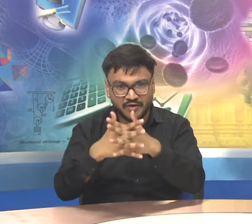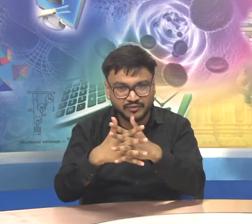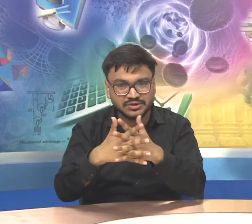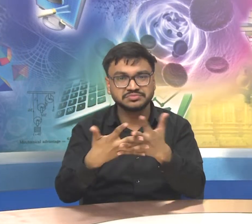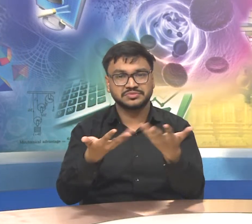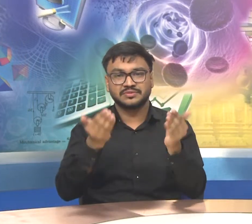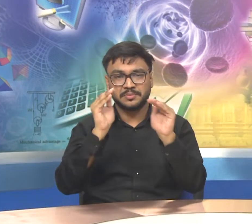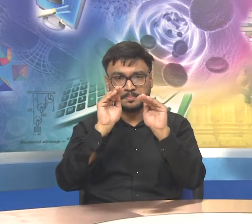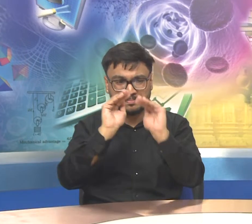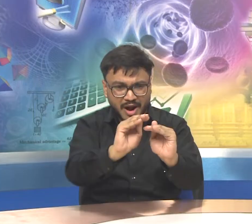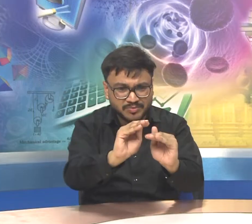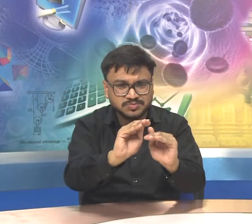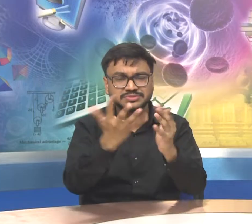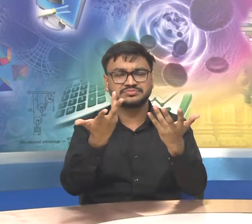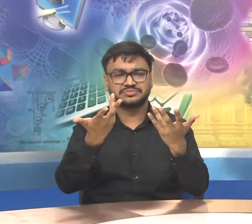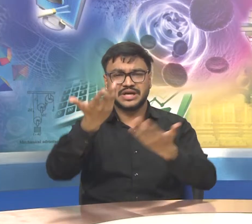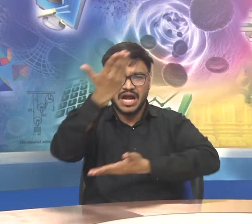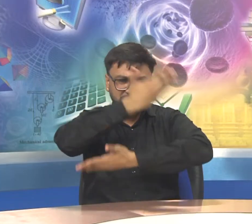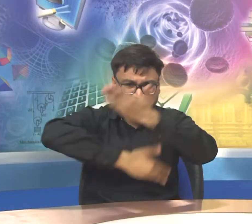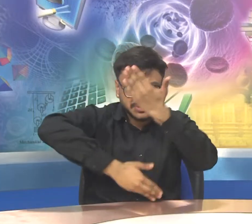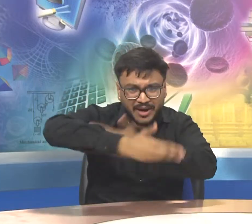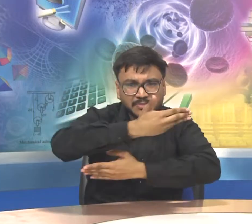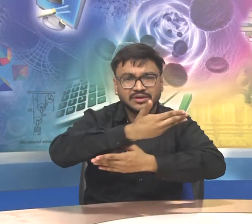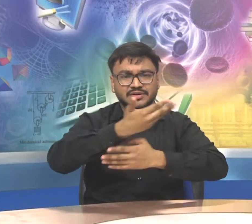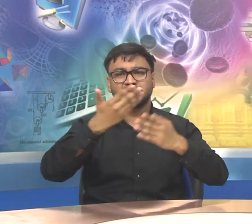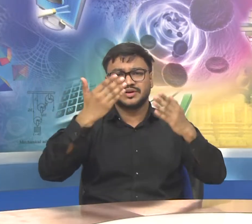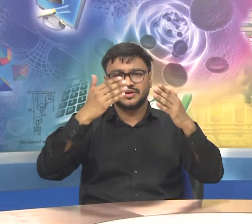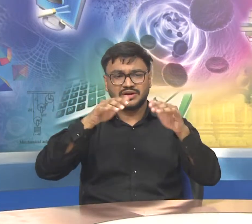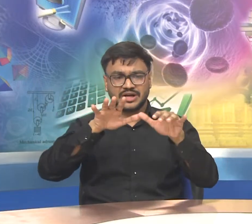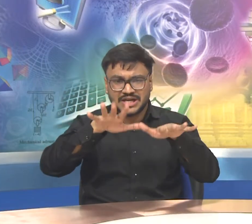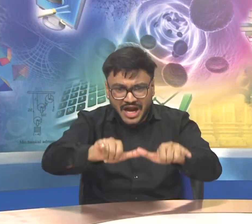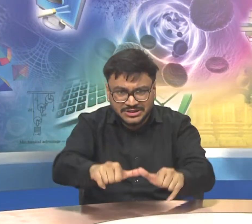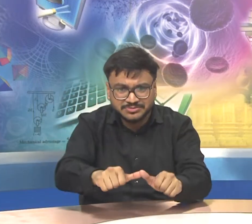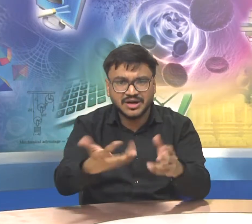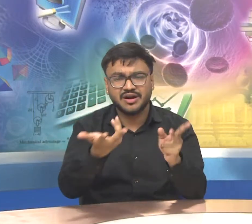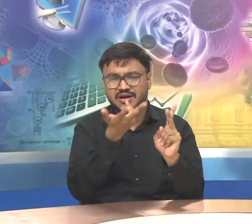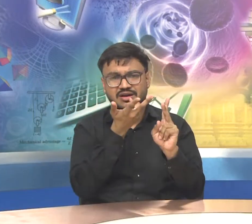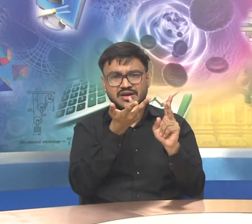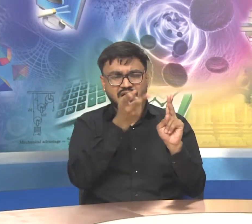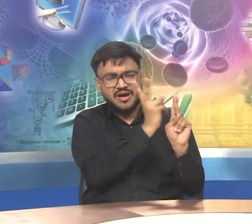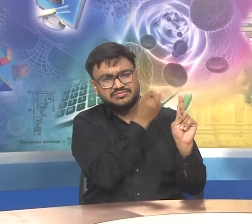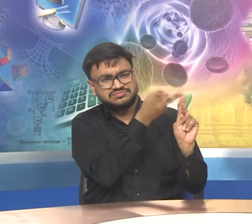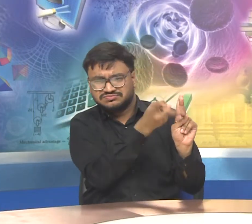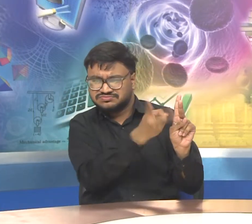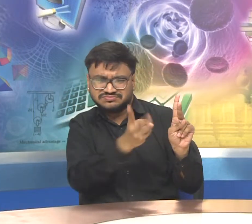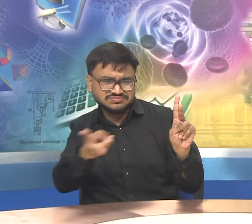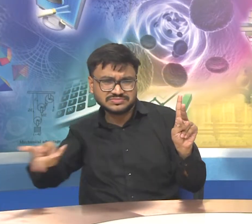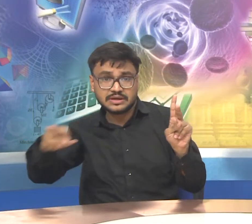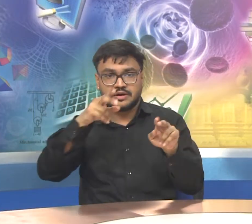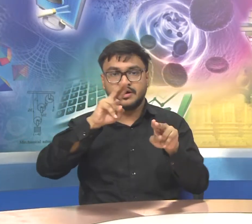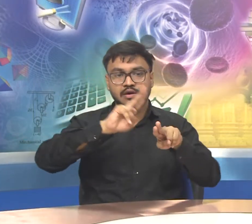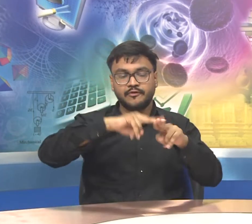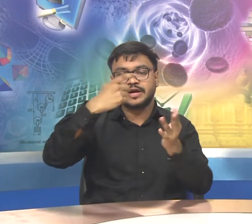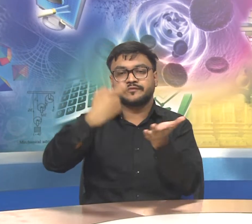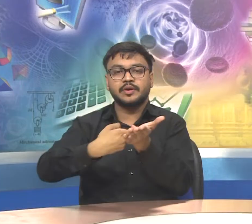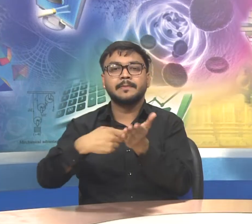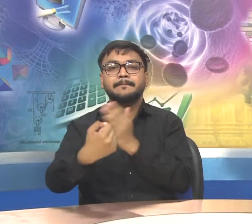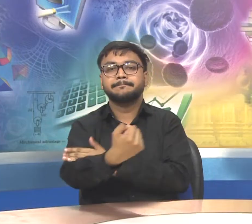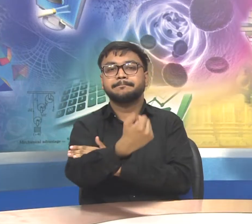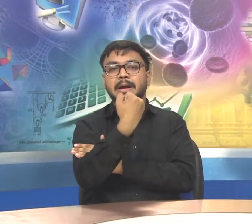fundamental rights. In this connection, it has the power to issue directions or